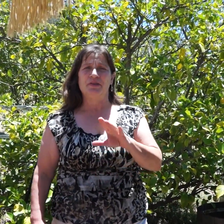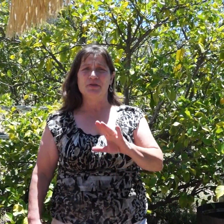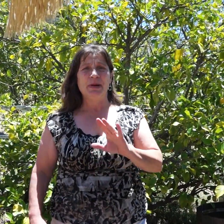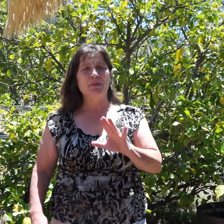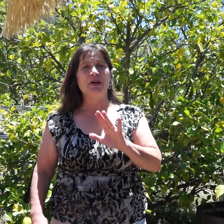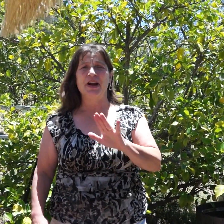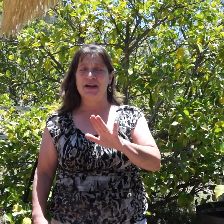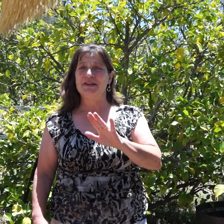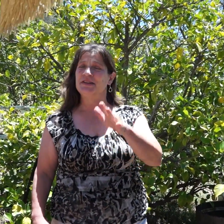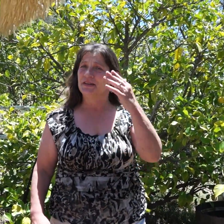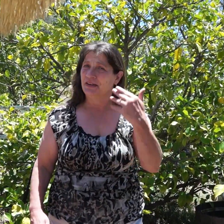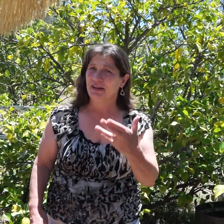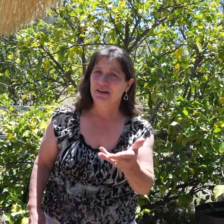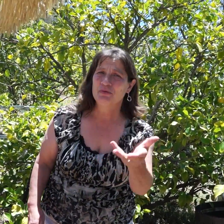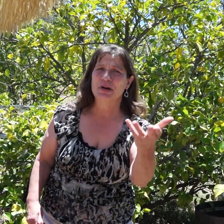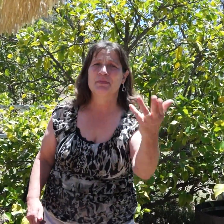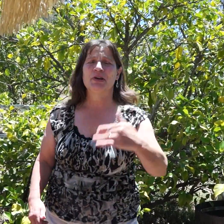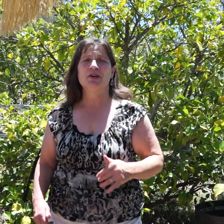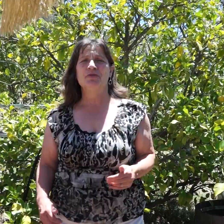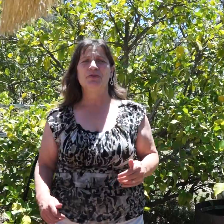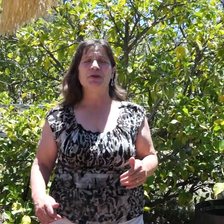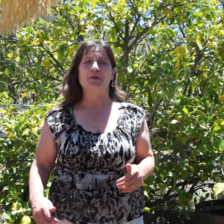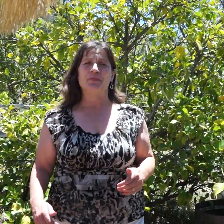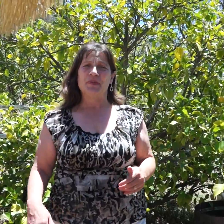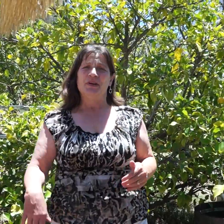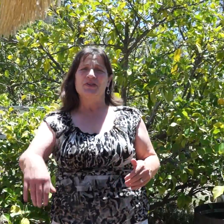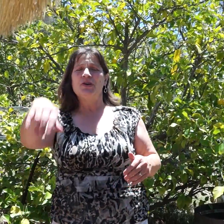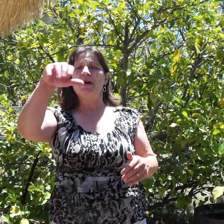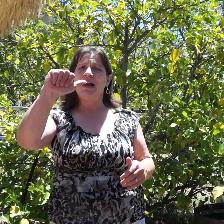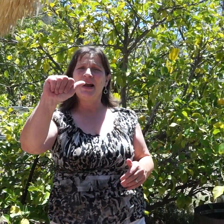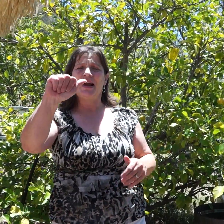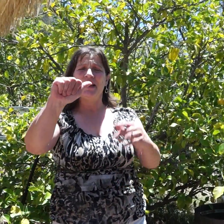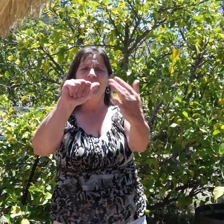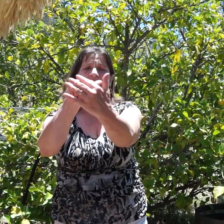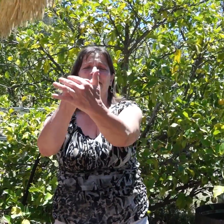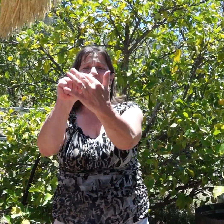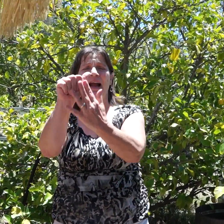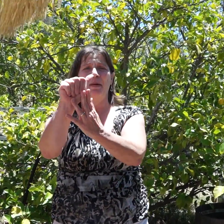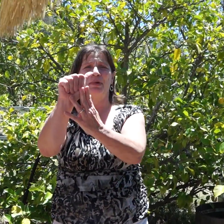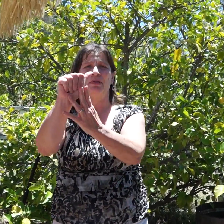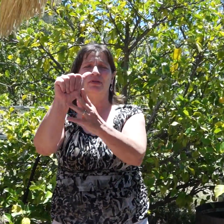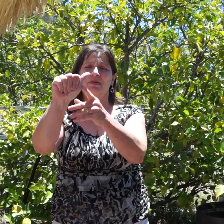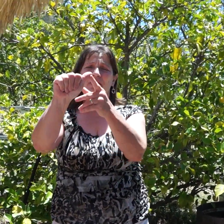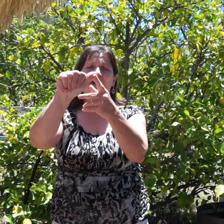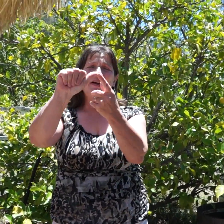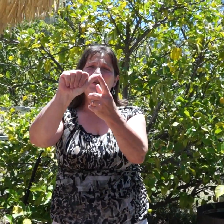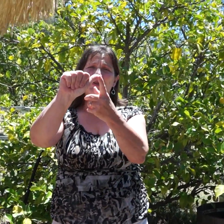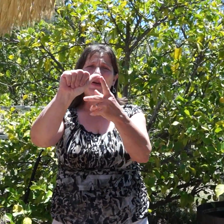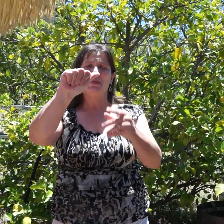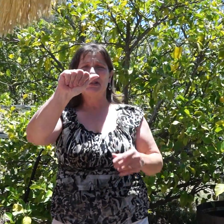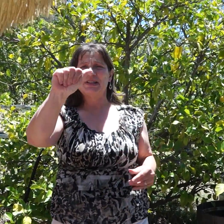those memory aids are what I'm going to go through. So A is an apple, and your thumb is the